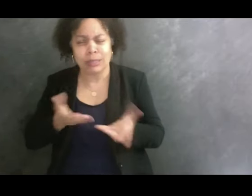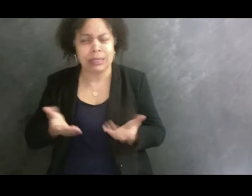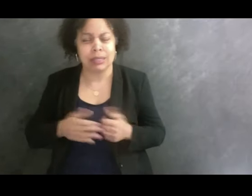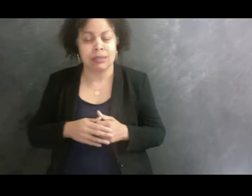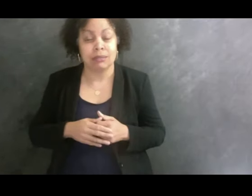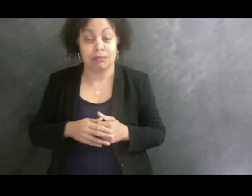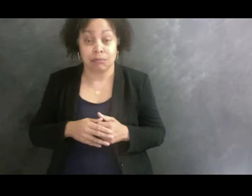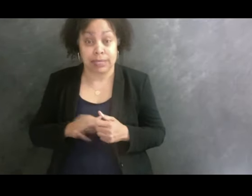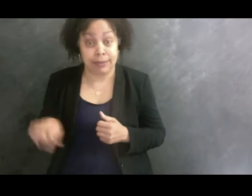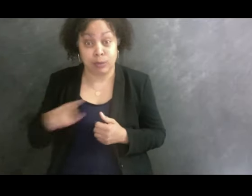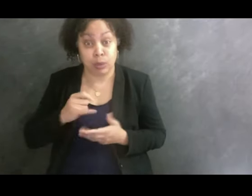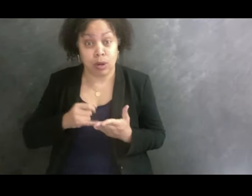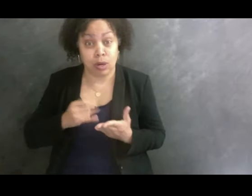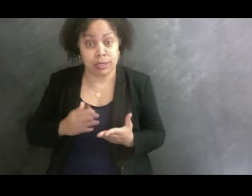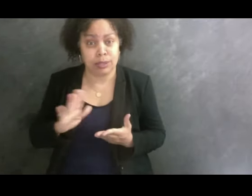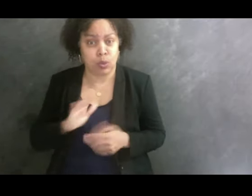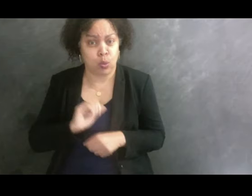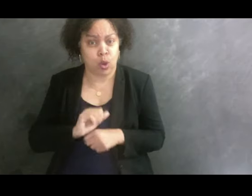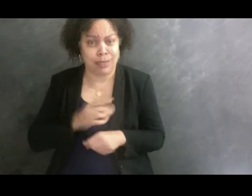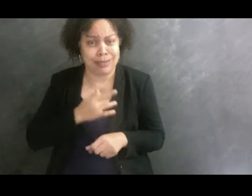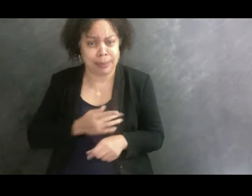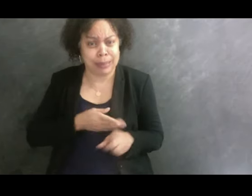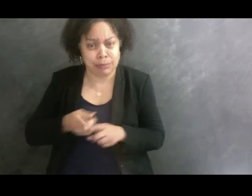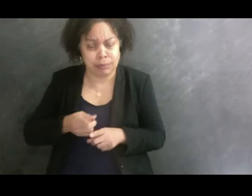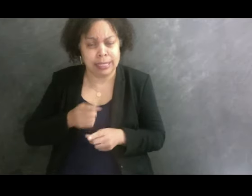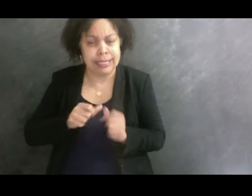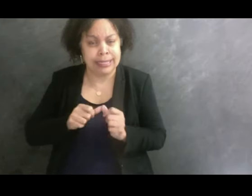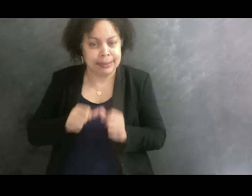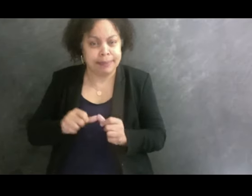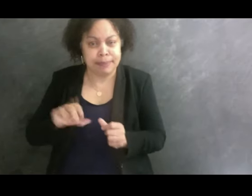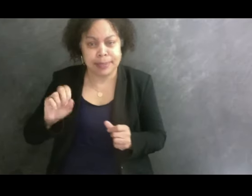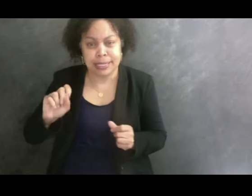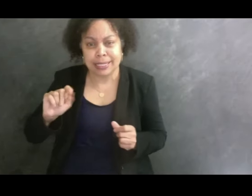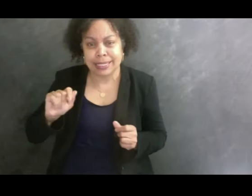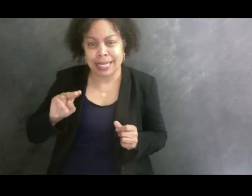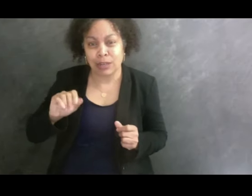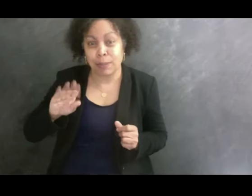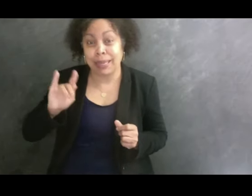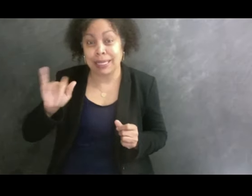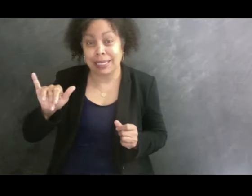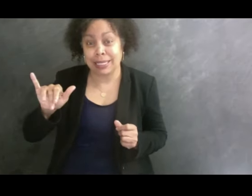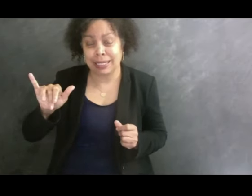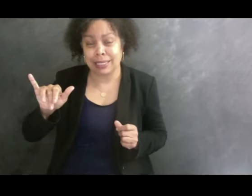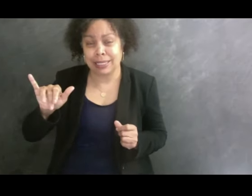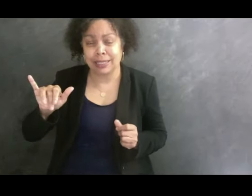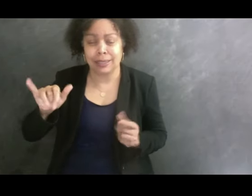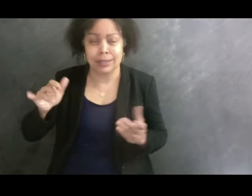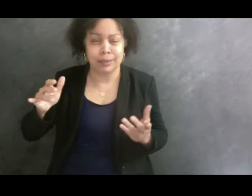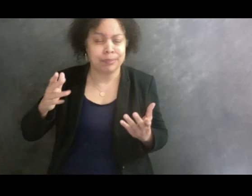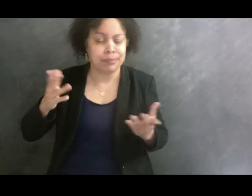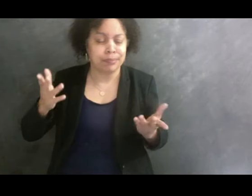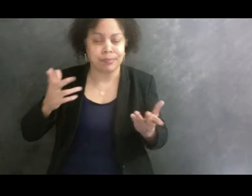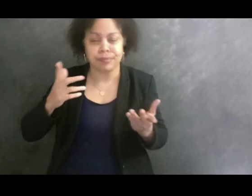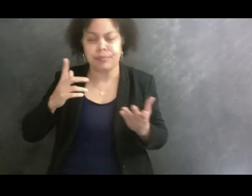who's working within the sustainability goals defined by the UN, they have a very useful sort of set